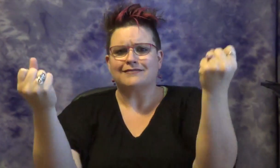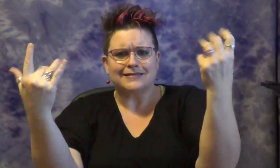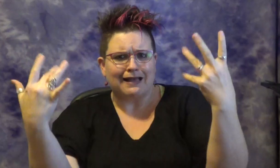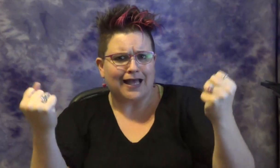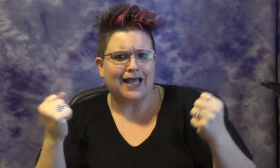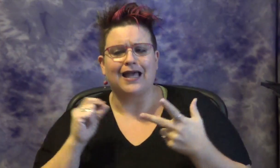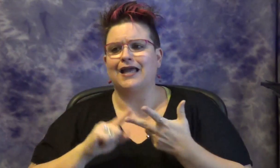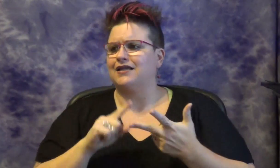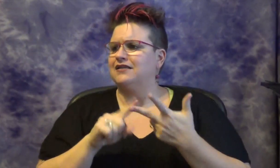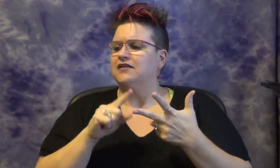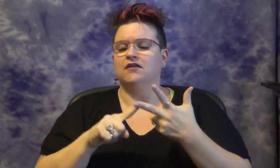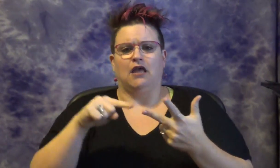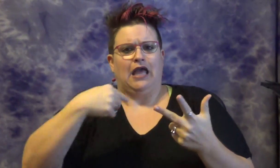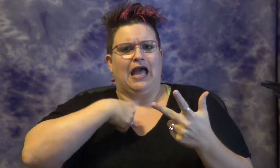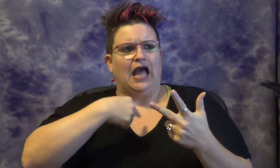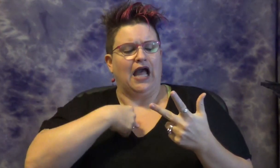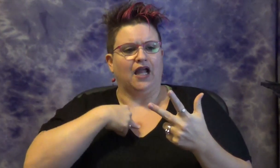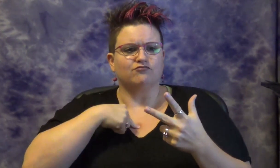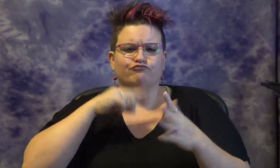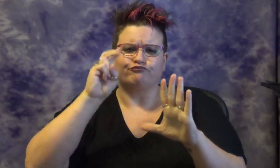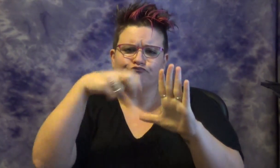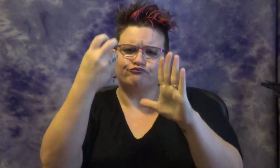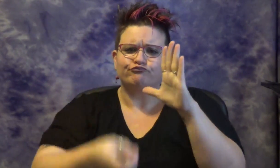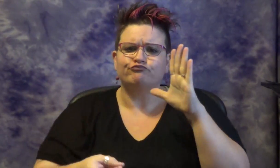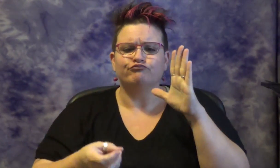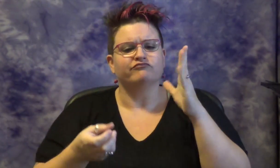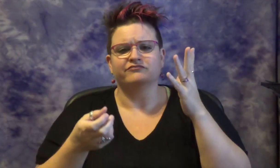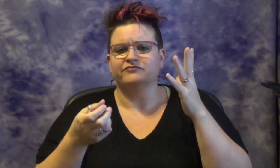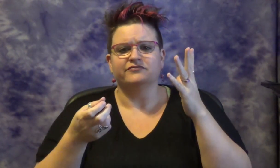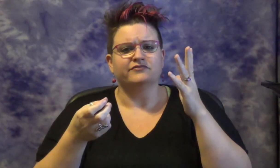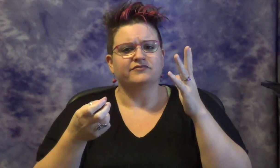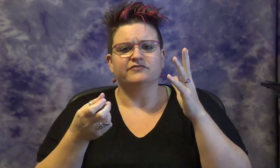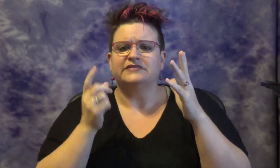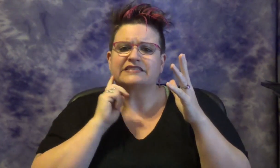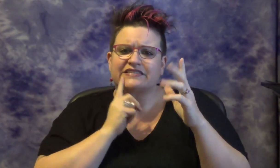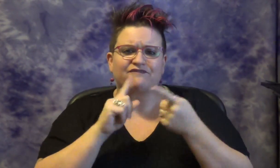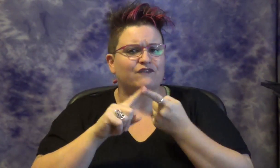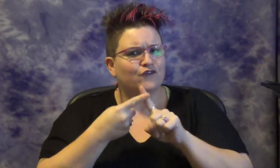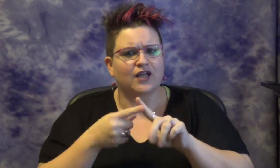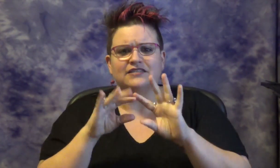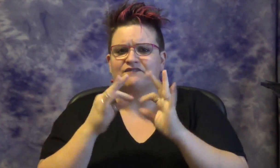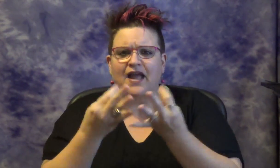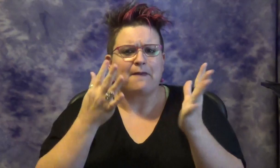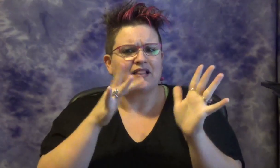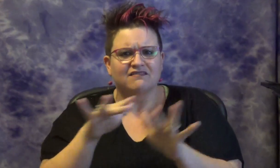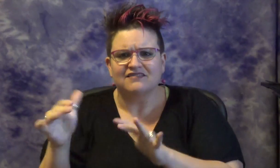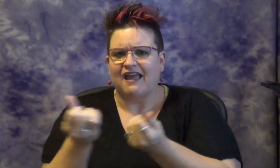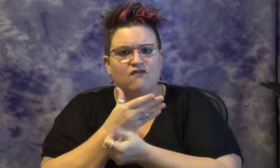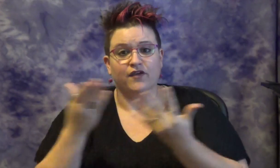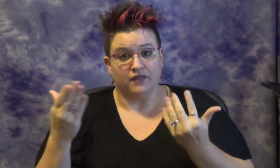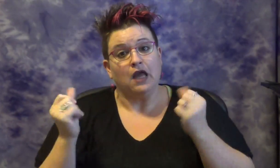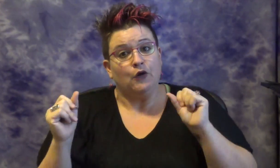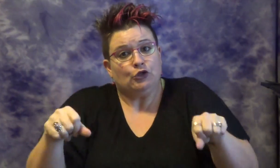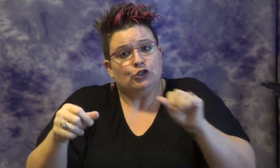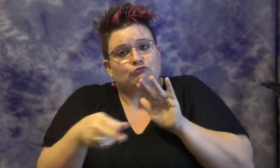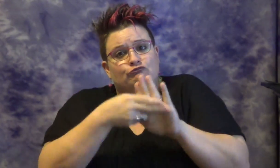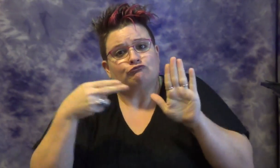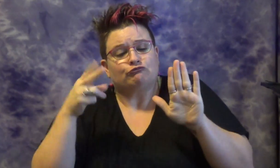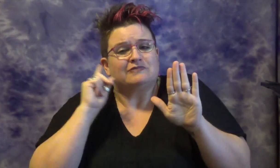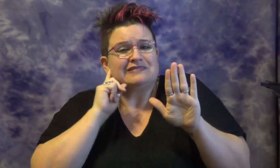in the deaf world, I sign, I am involved I have deaf friends and family. So